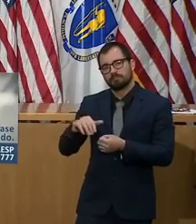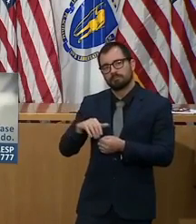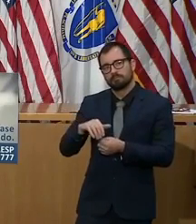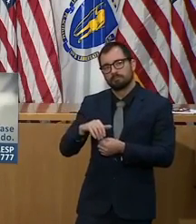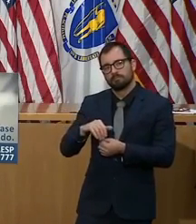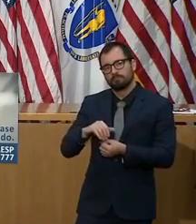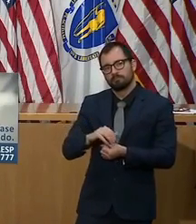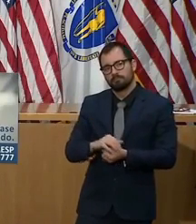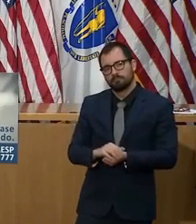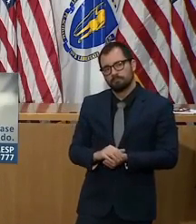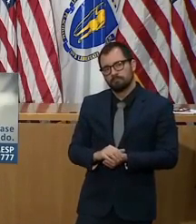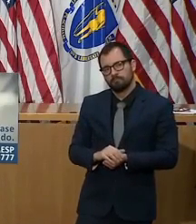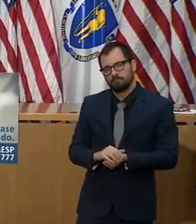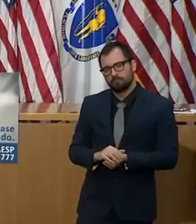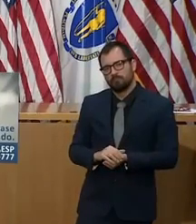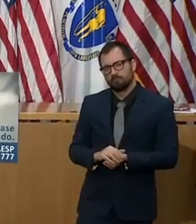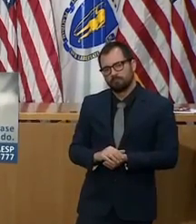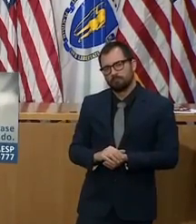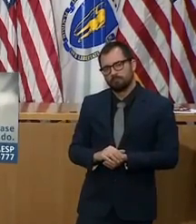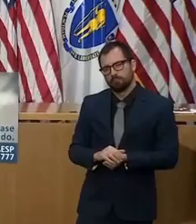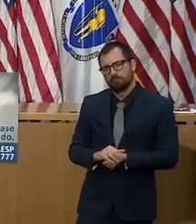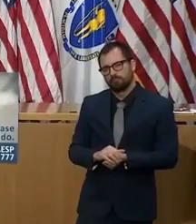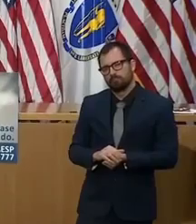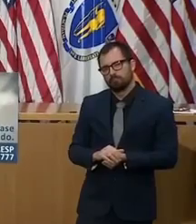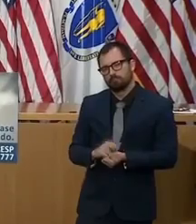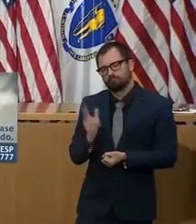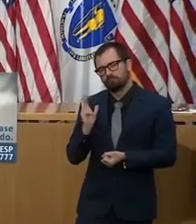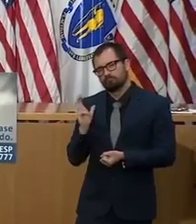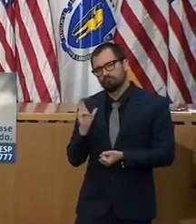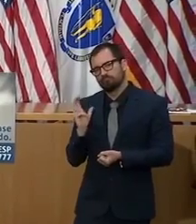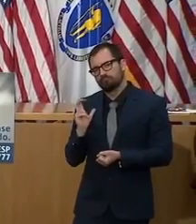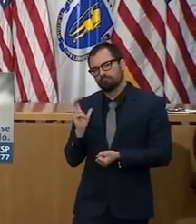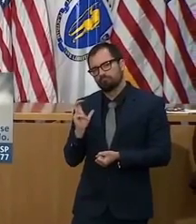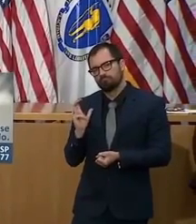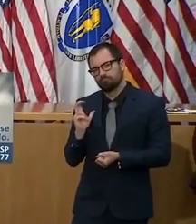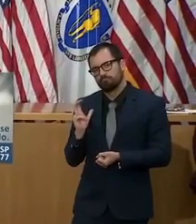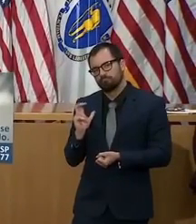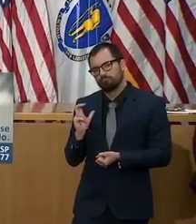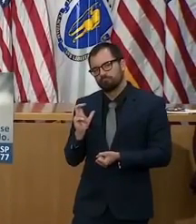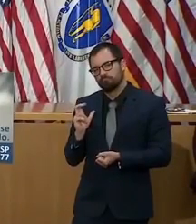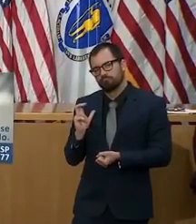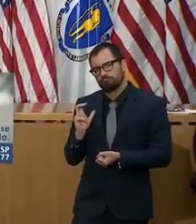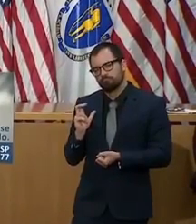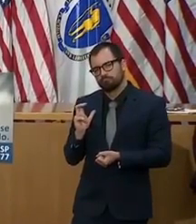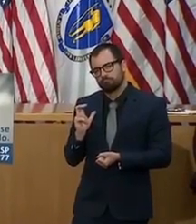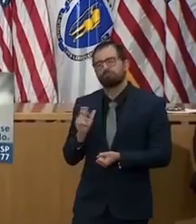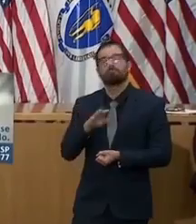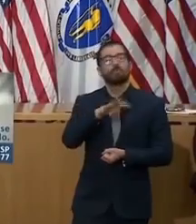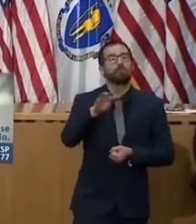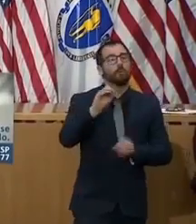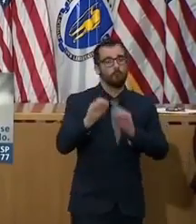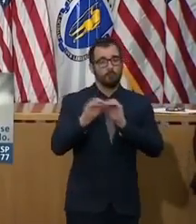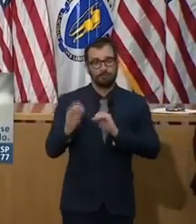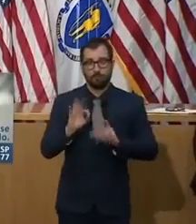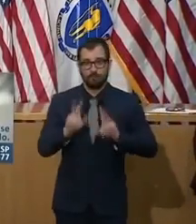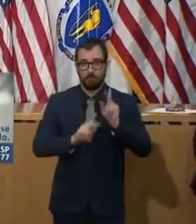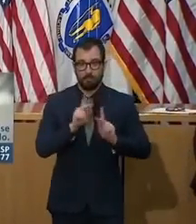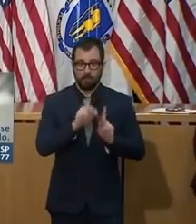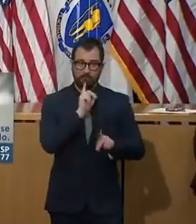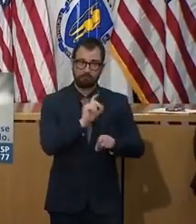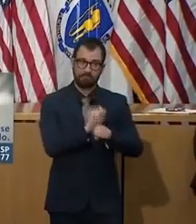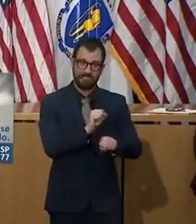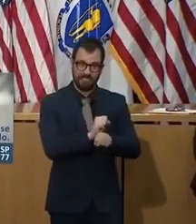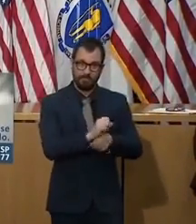are people between the ages of 0 and 59. Yes, they may survive, but many of